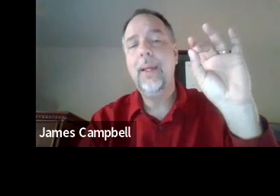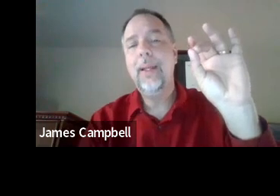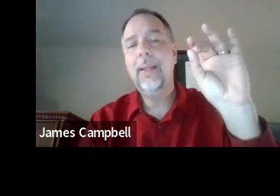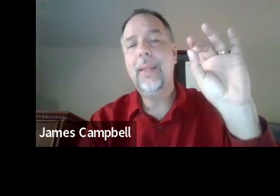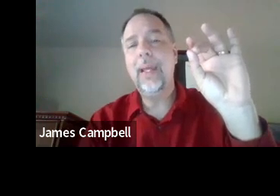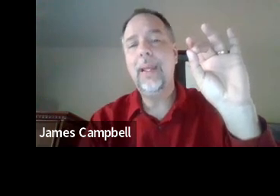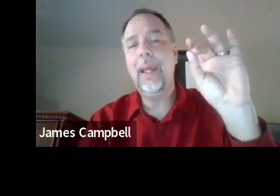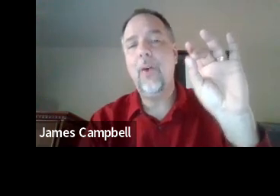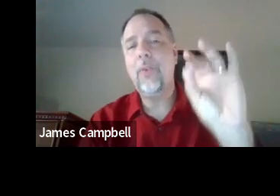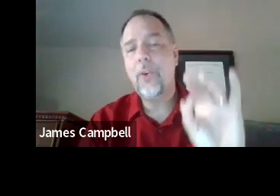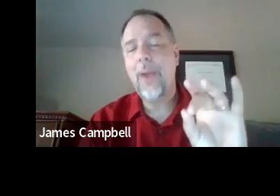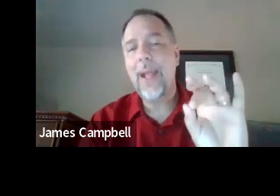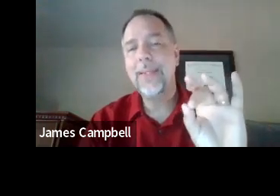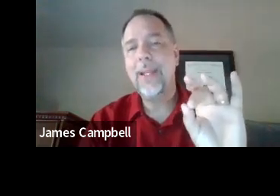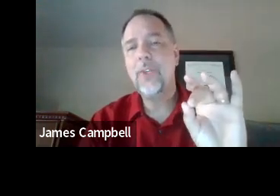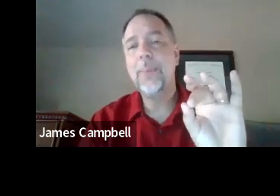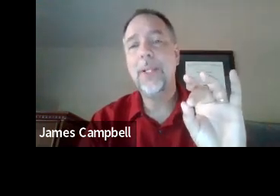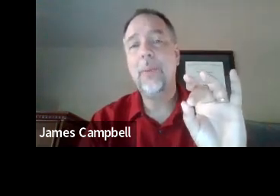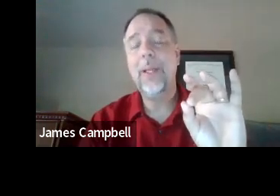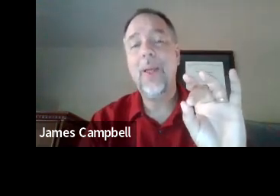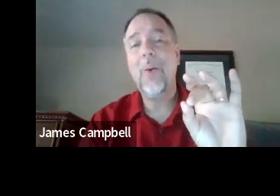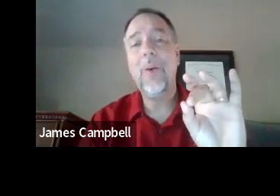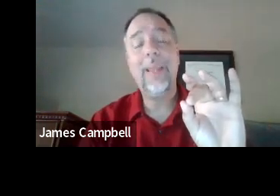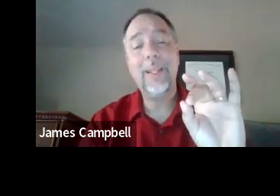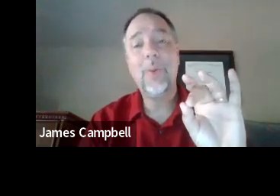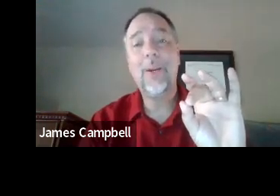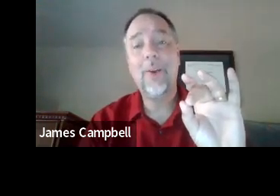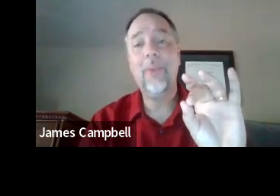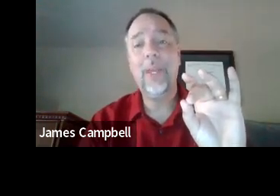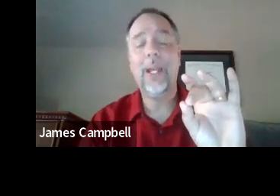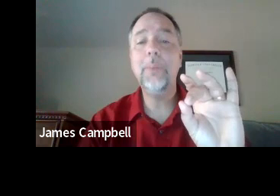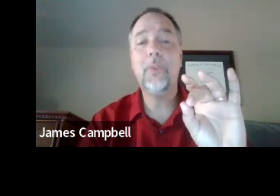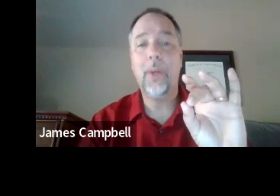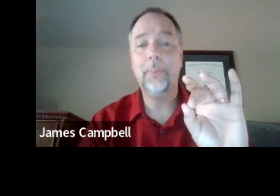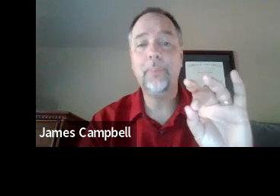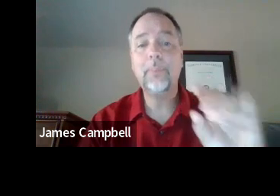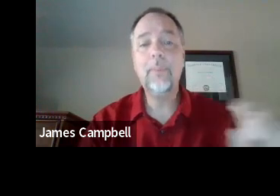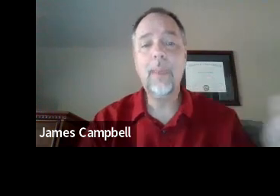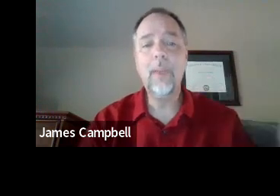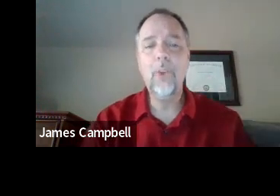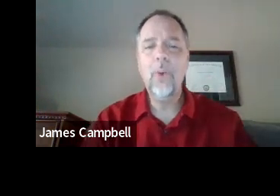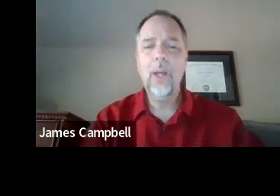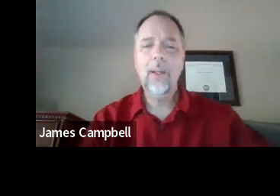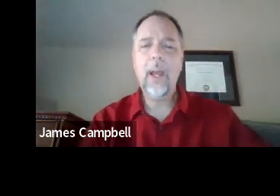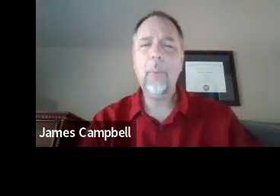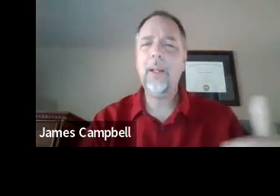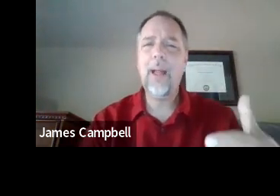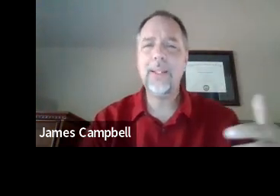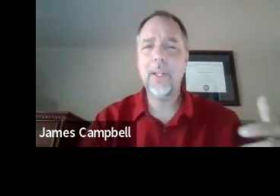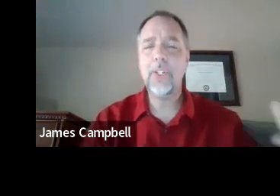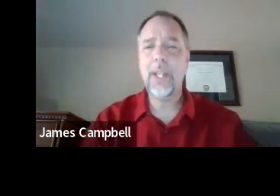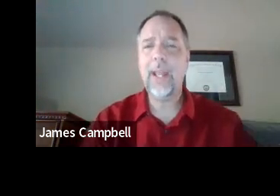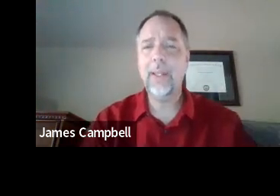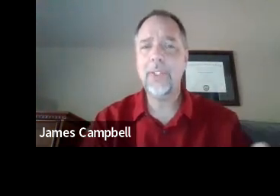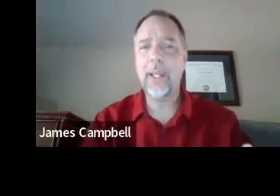dopamine. Then it overcorrects and it drops a little bit low, and that's where a craving comes from. So helping